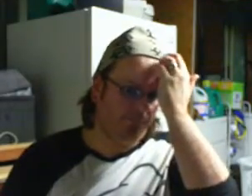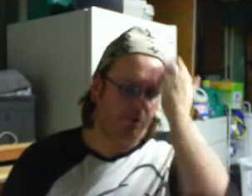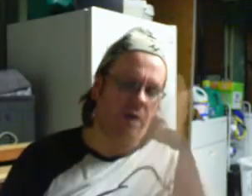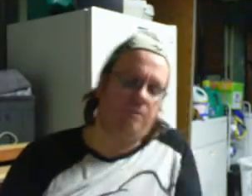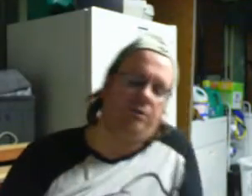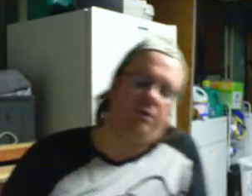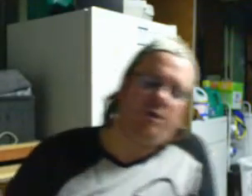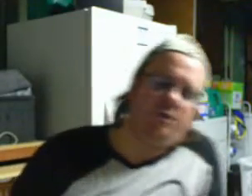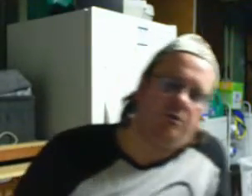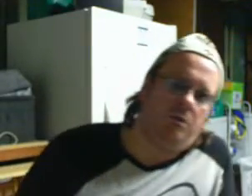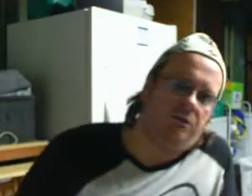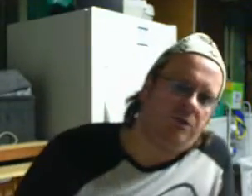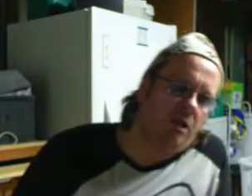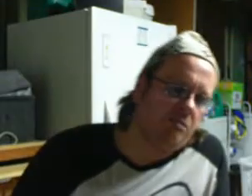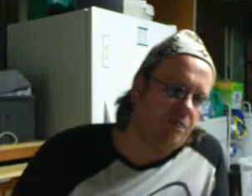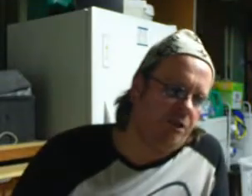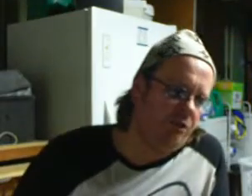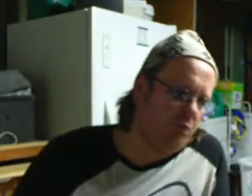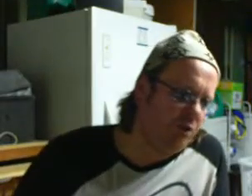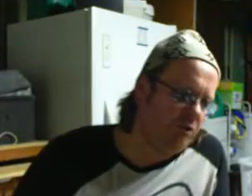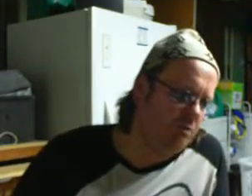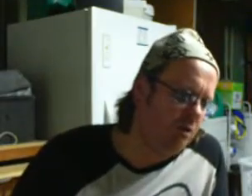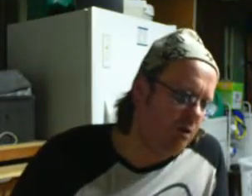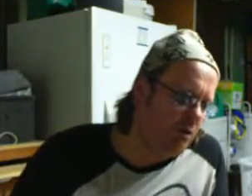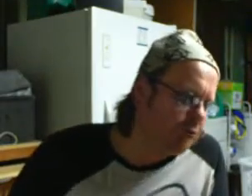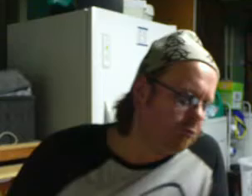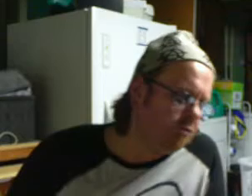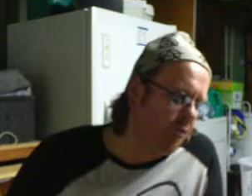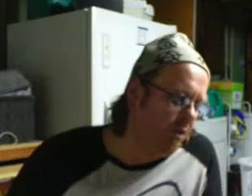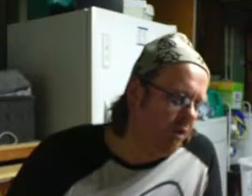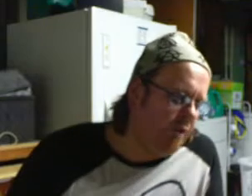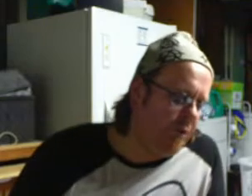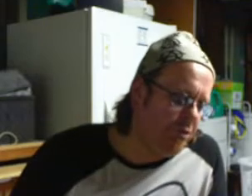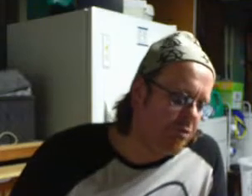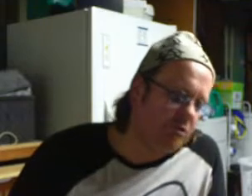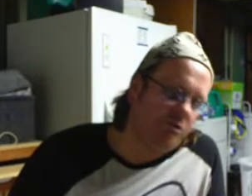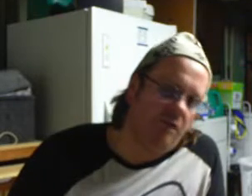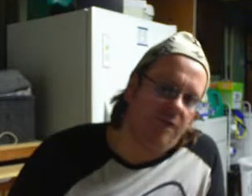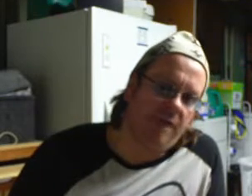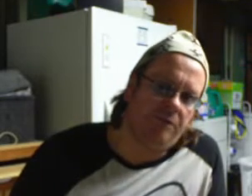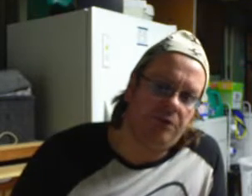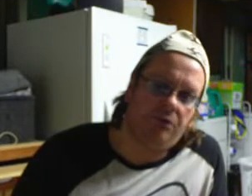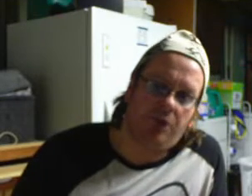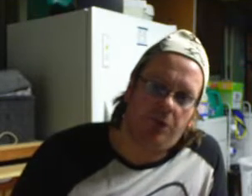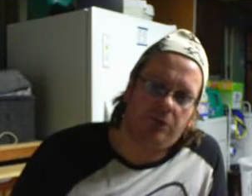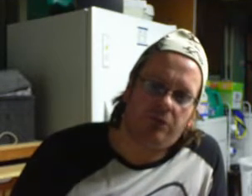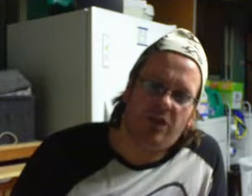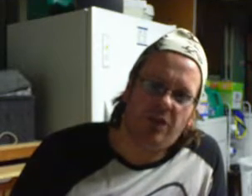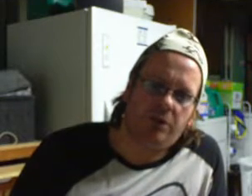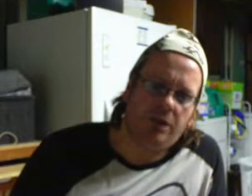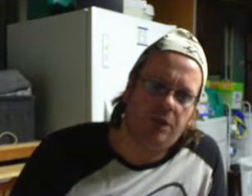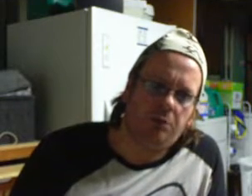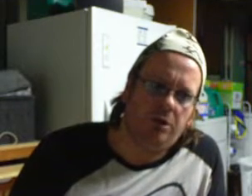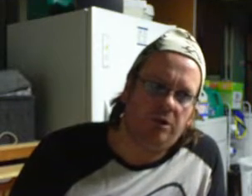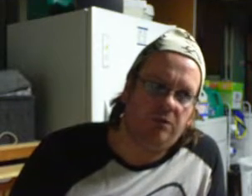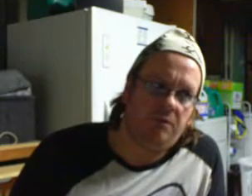common thoughts on Solomon and his wisdom are true. I think there's enough evidence there to say that he was